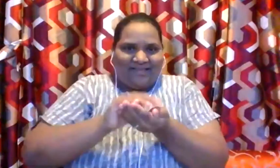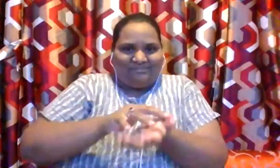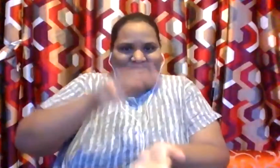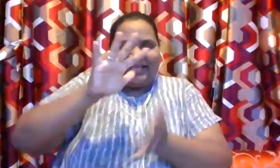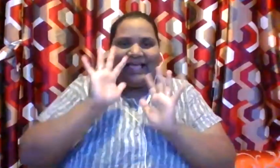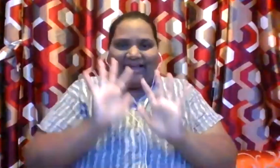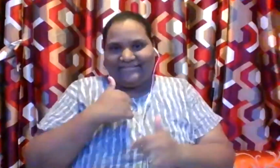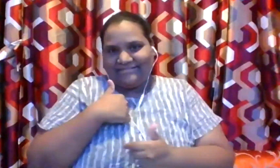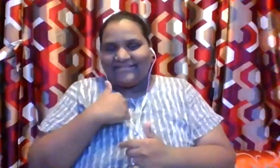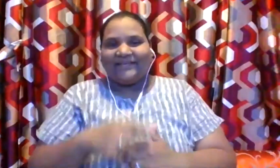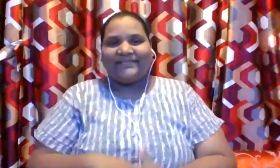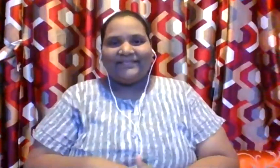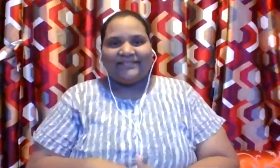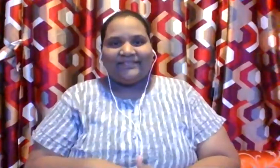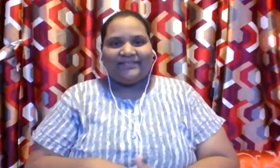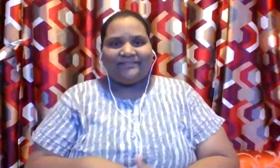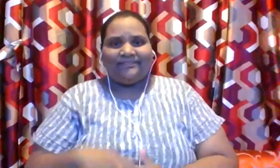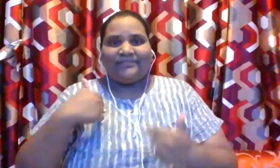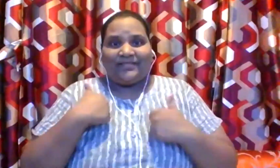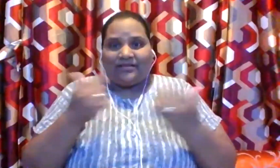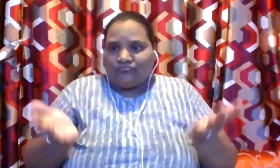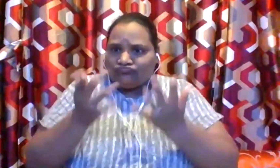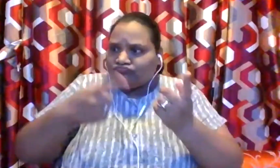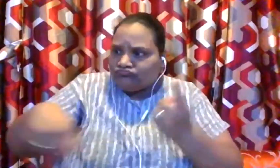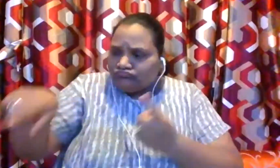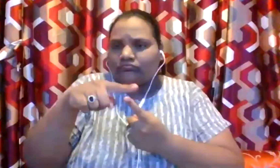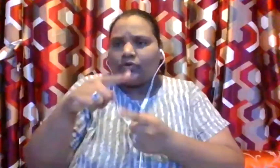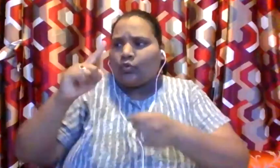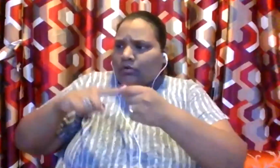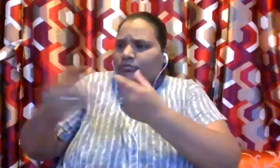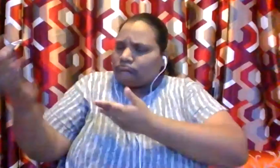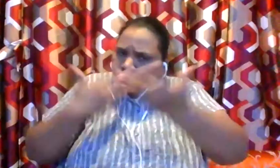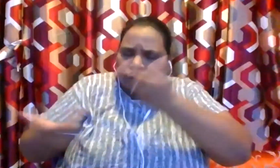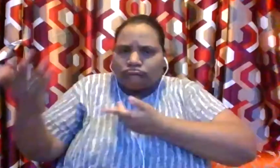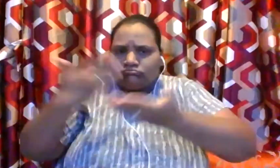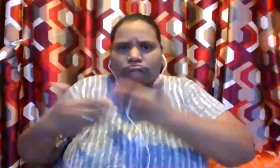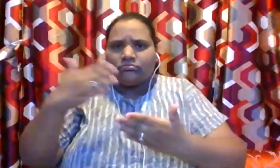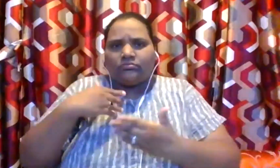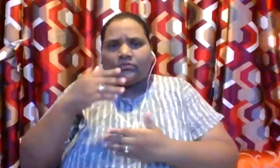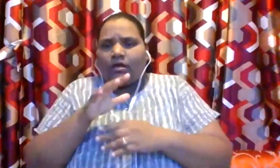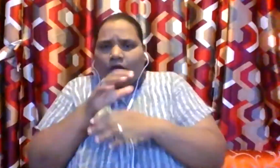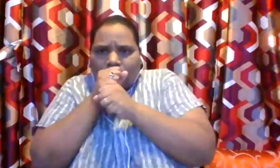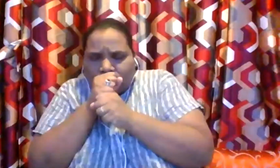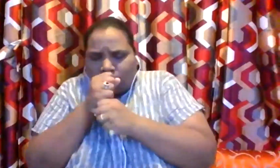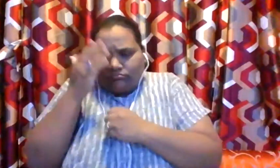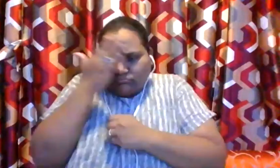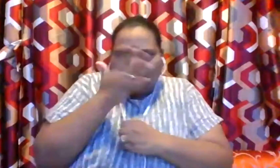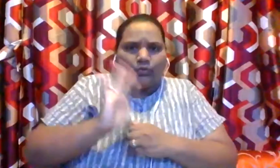So I encourage all of you to ask questions, because unless we ask questions, we cannot progress in spiritual